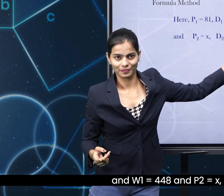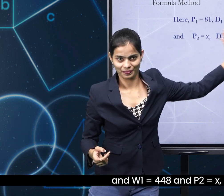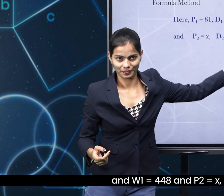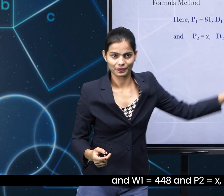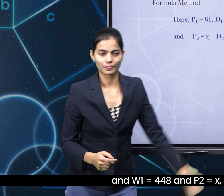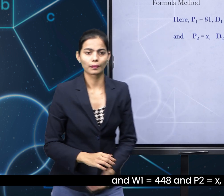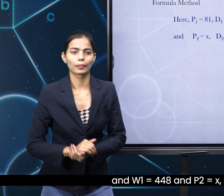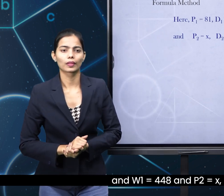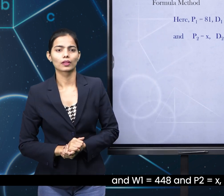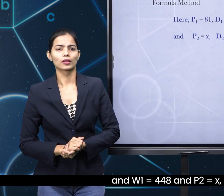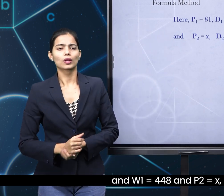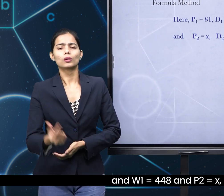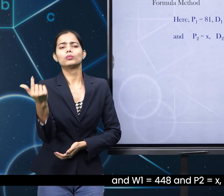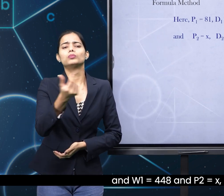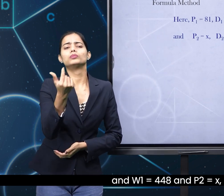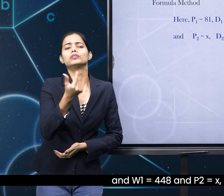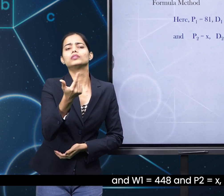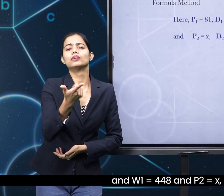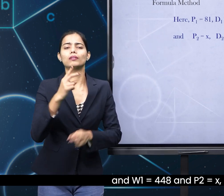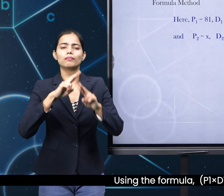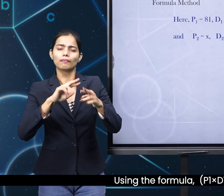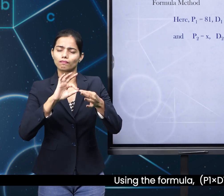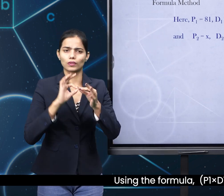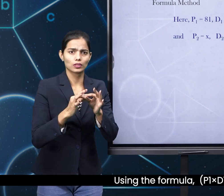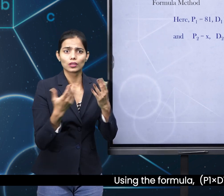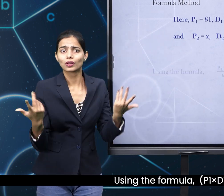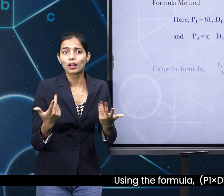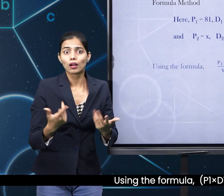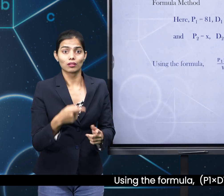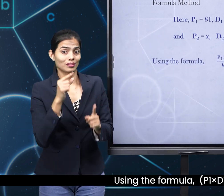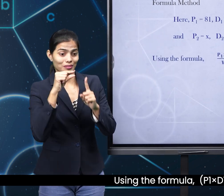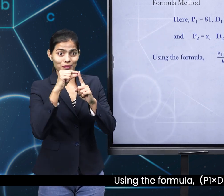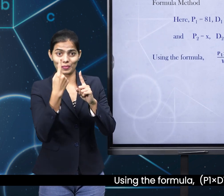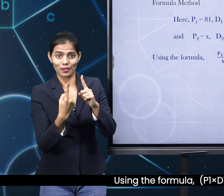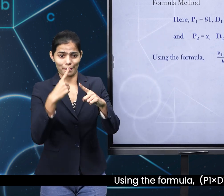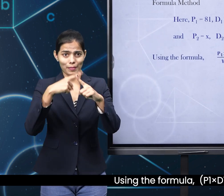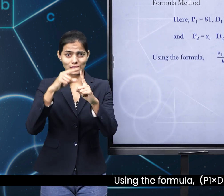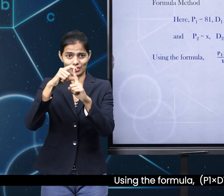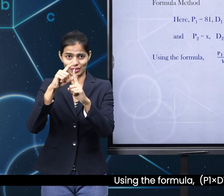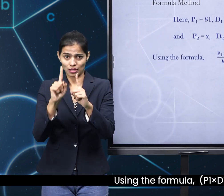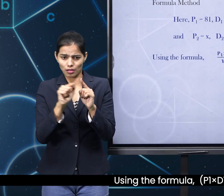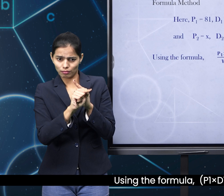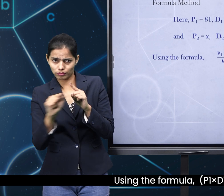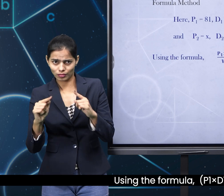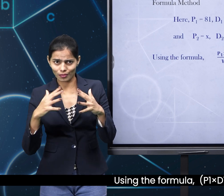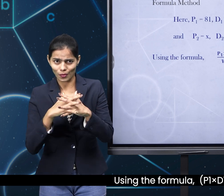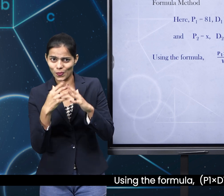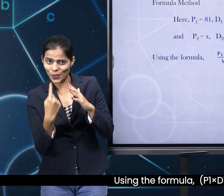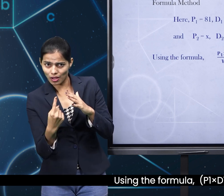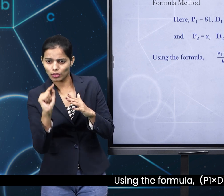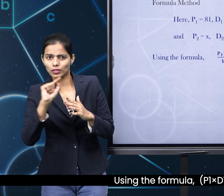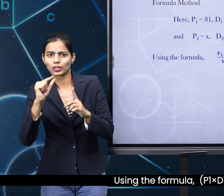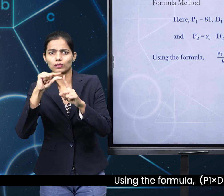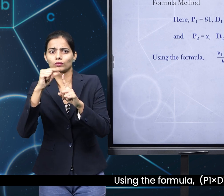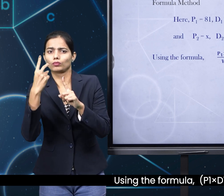and W2 is equal to 160. Using the formula P1 into D1 by W1